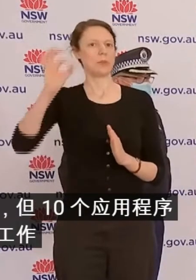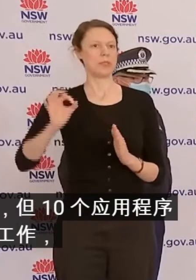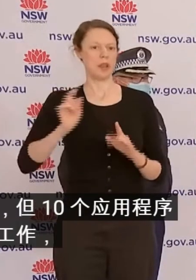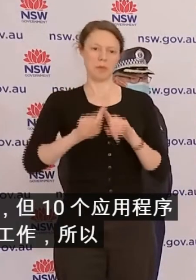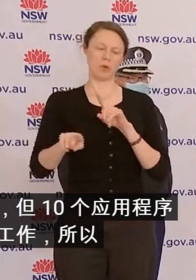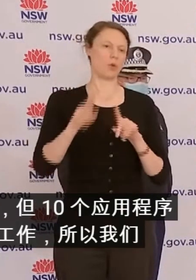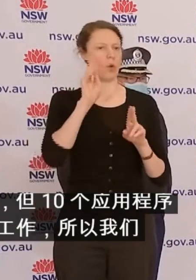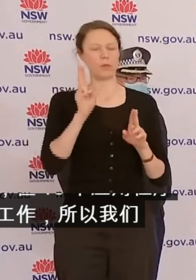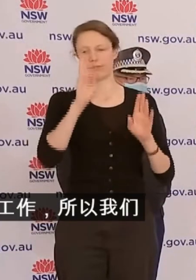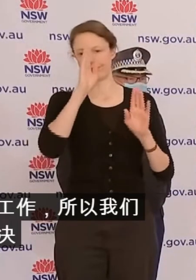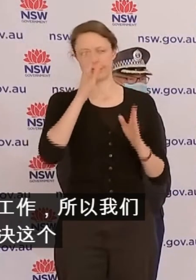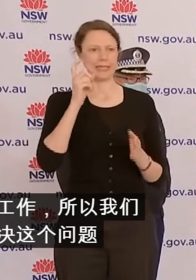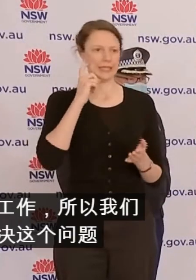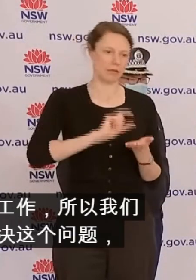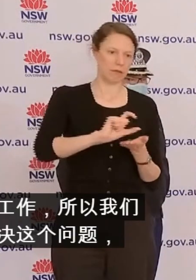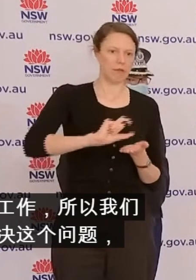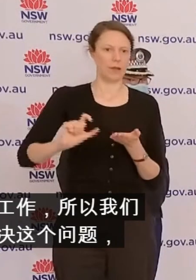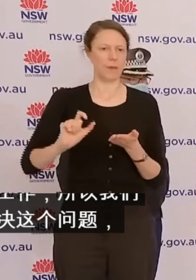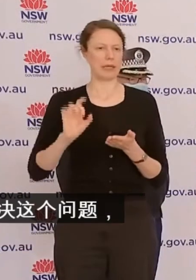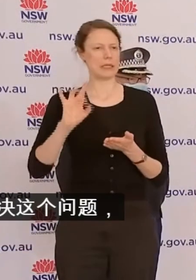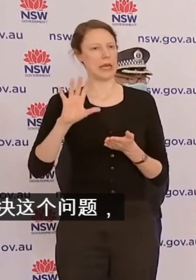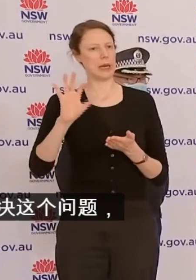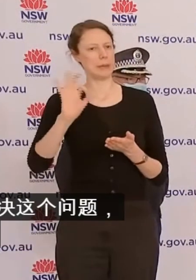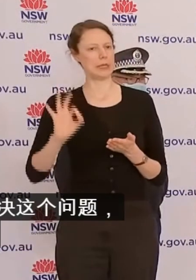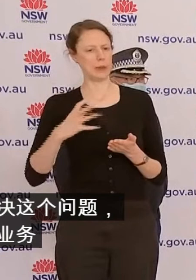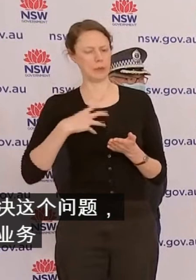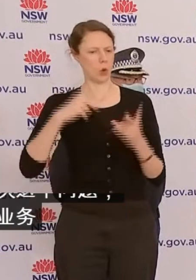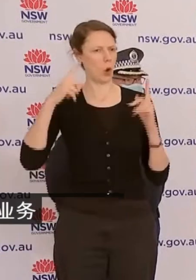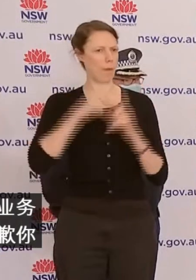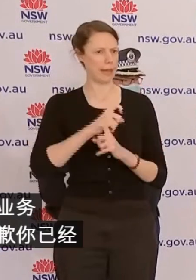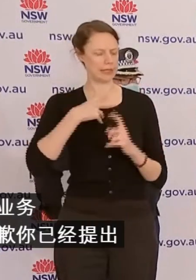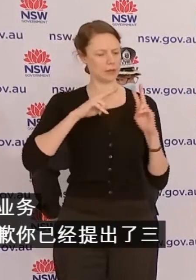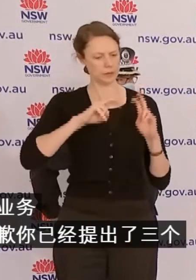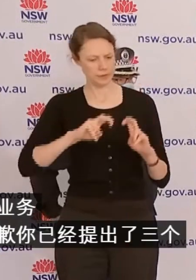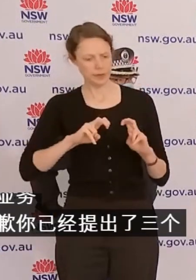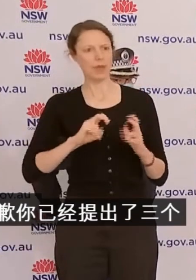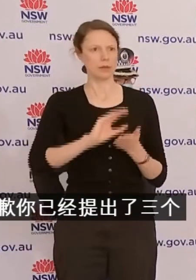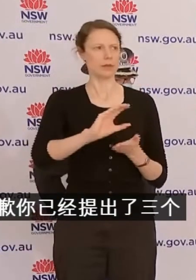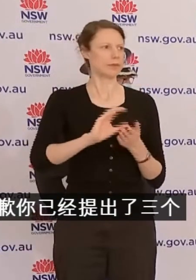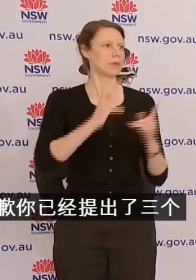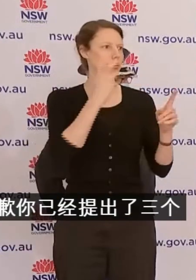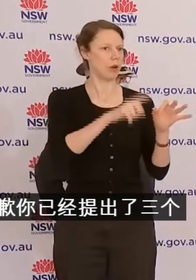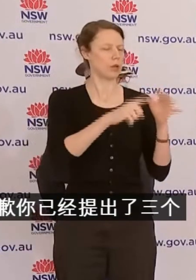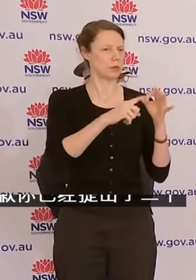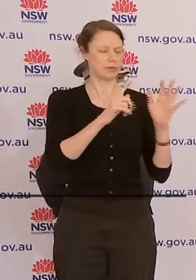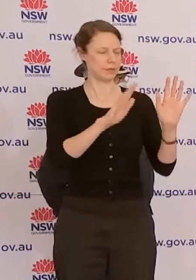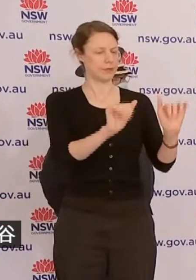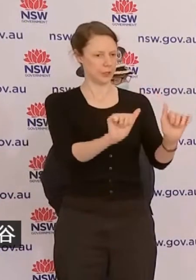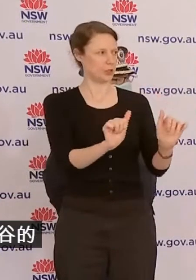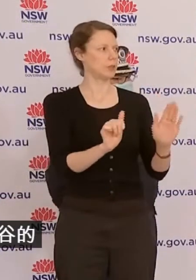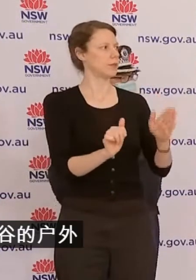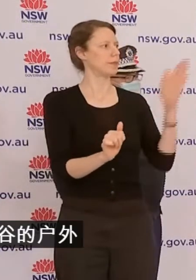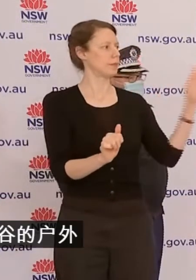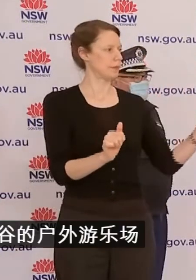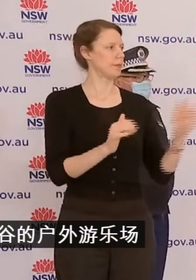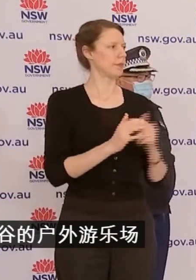work, and so we're obviously getting through that. But Premier, if there are still Ursula, business payments that haven't... I'm sorry, you've had 3 cleared. questions. Ursula? An outdoor playground